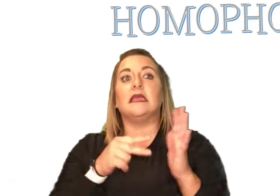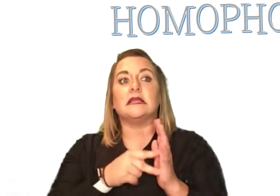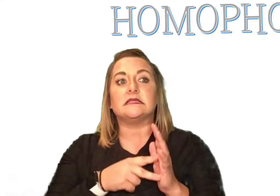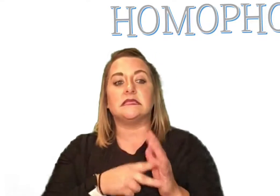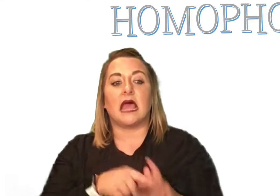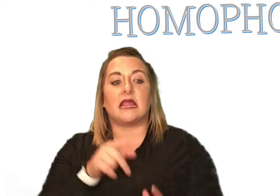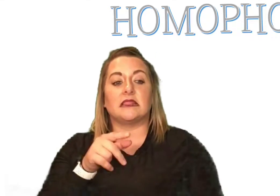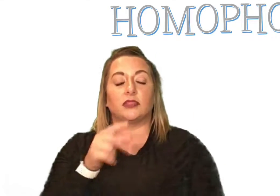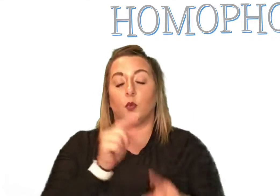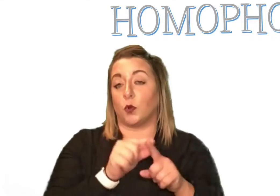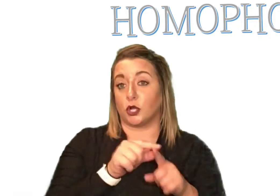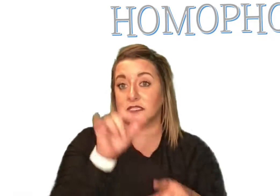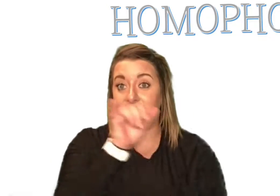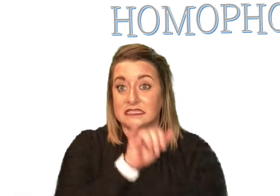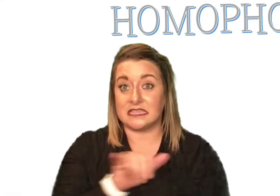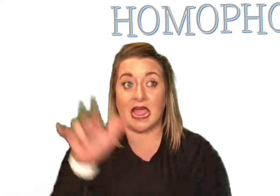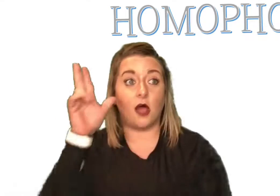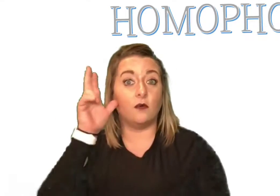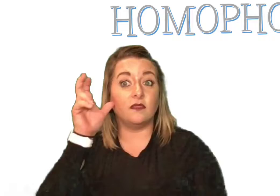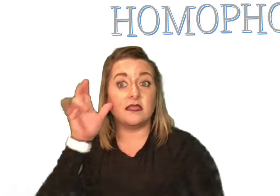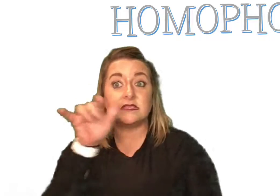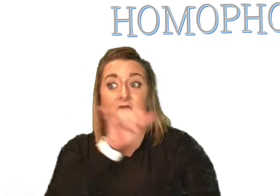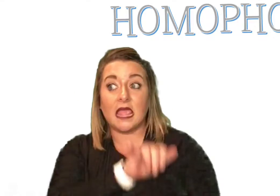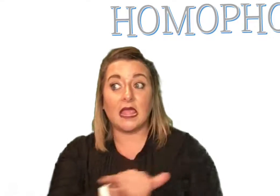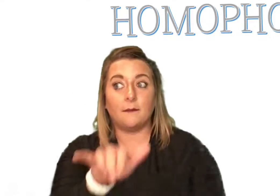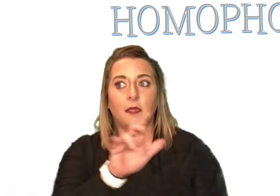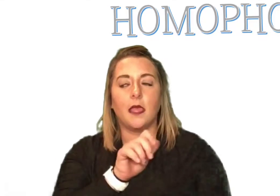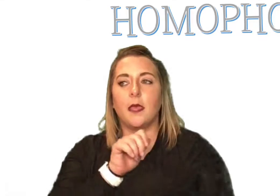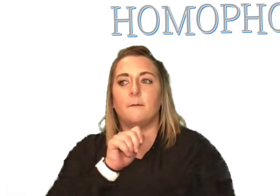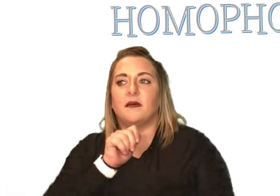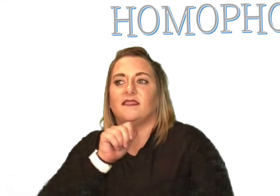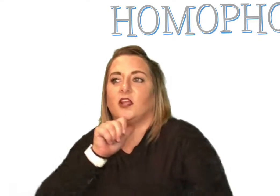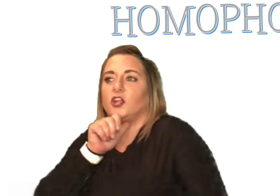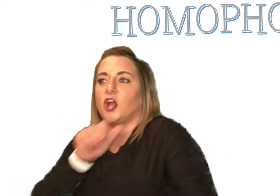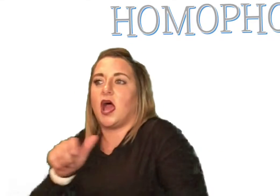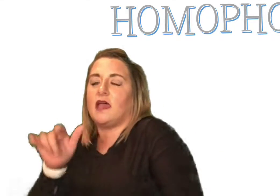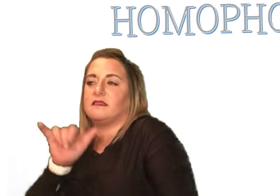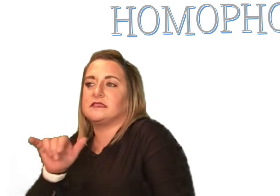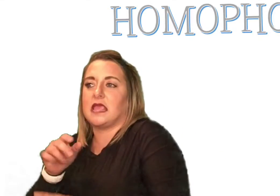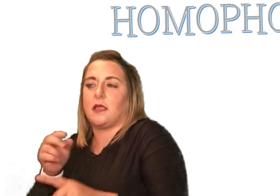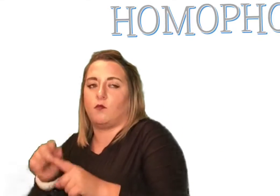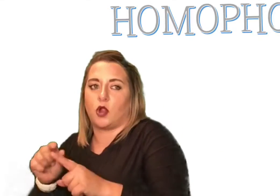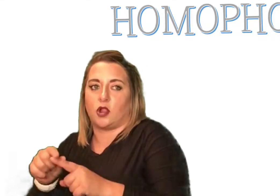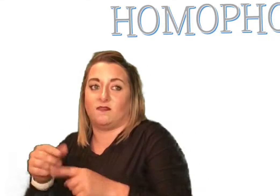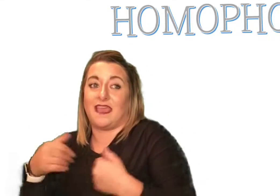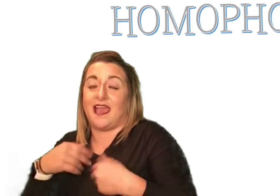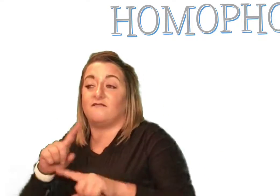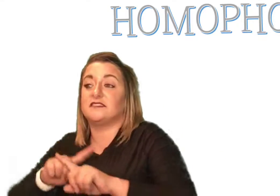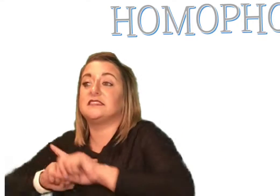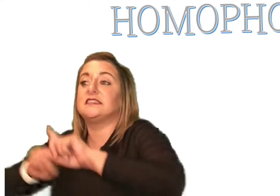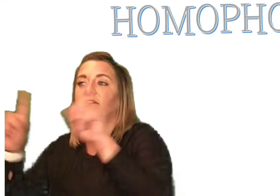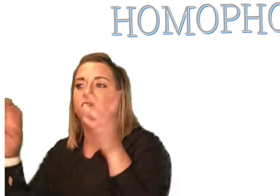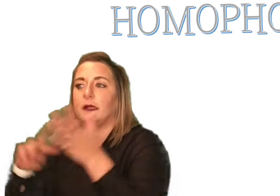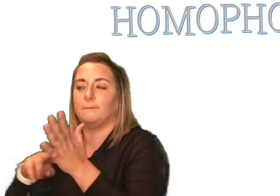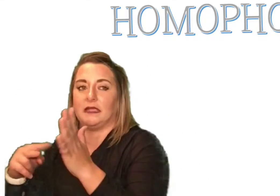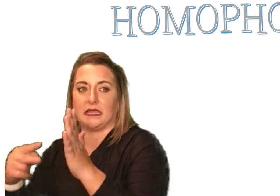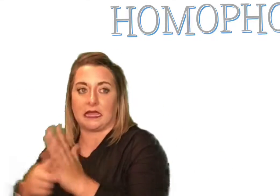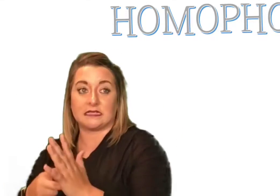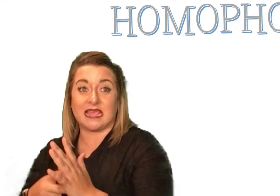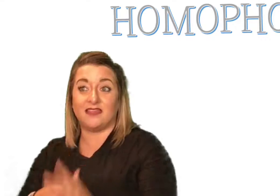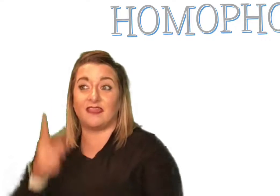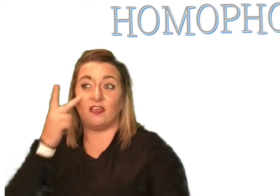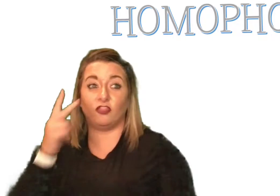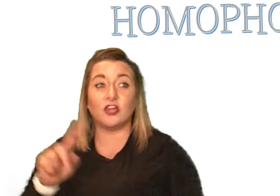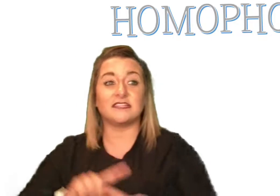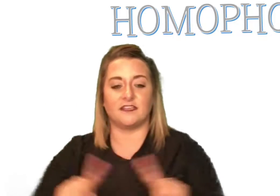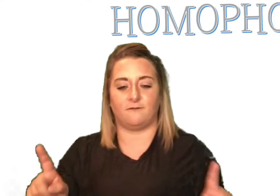Okay? That means that the words sound the same, but they're not the same word. They have different